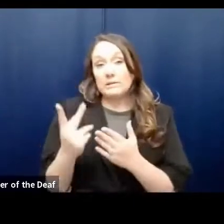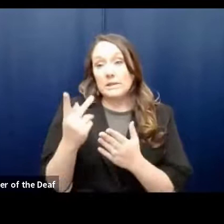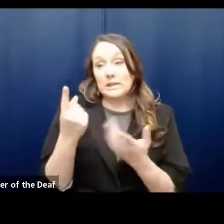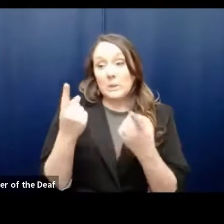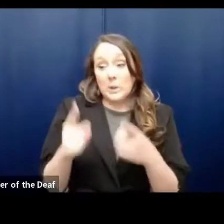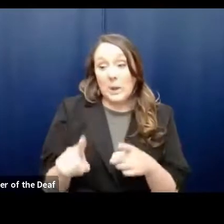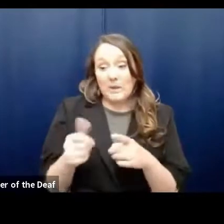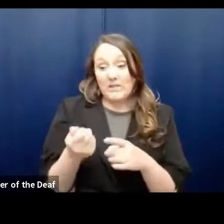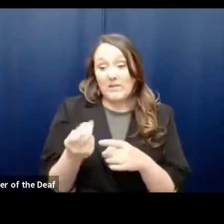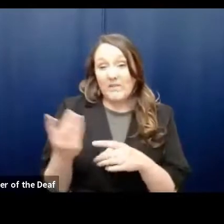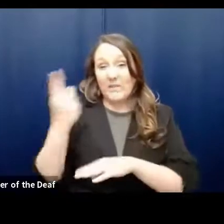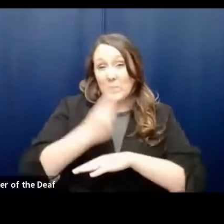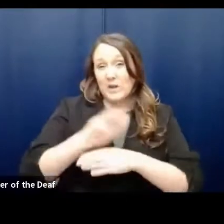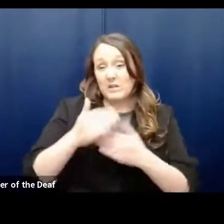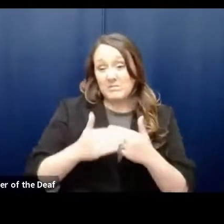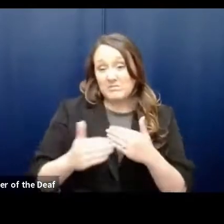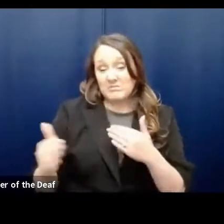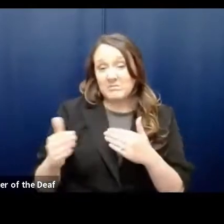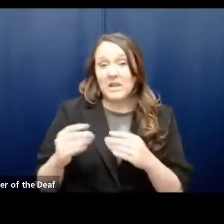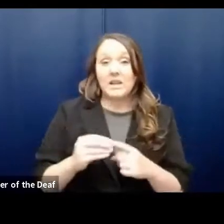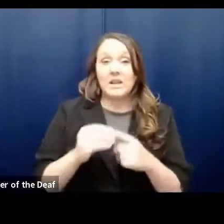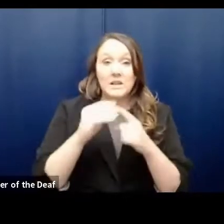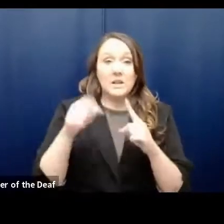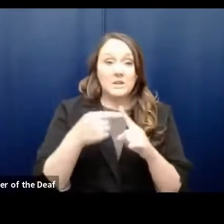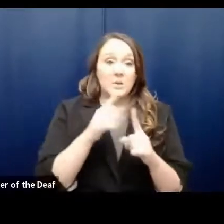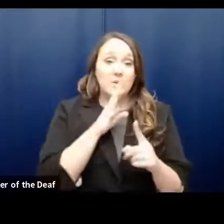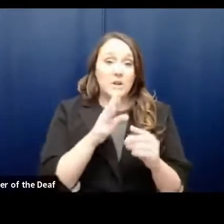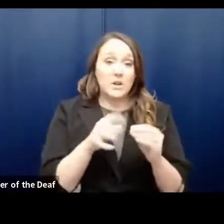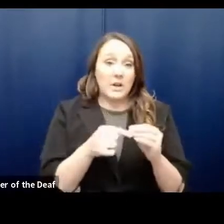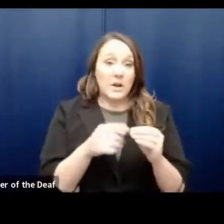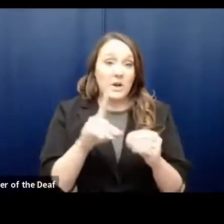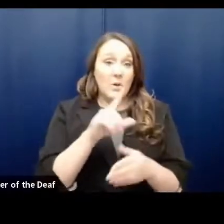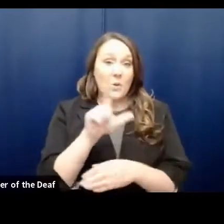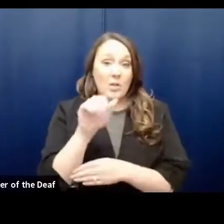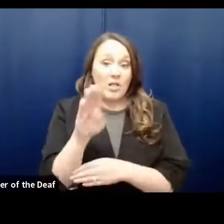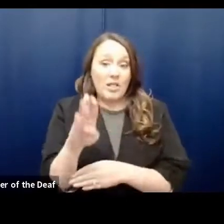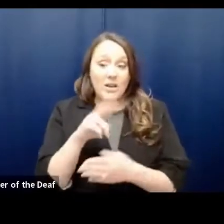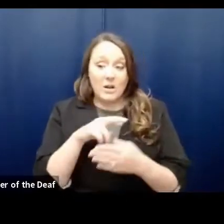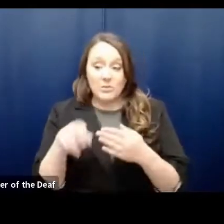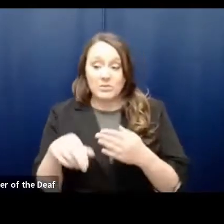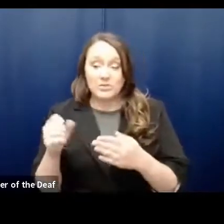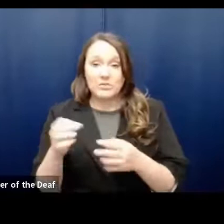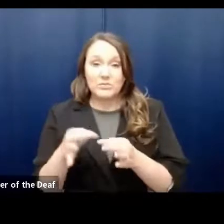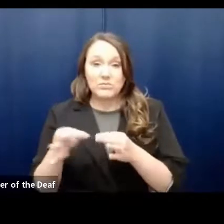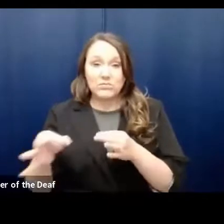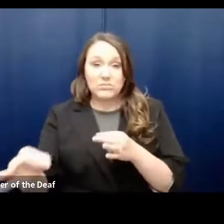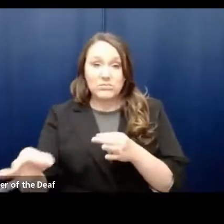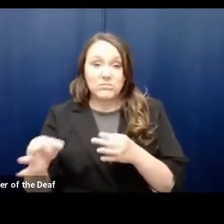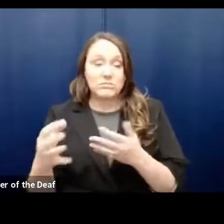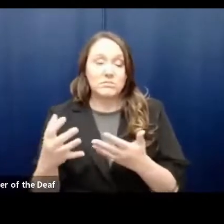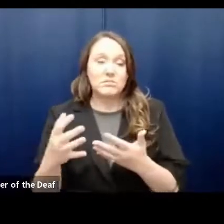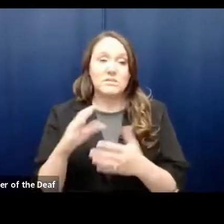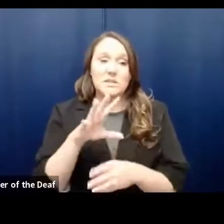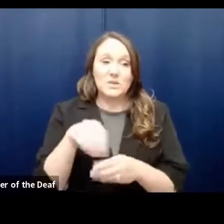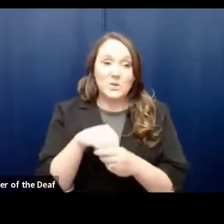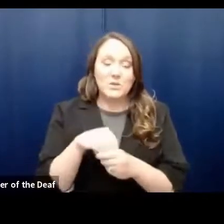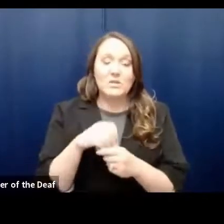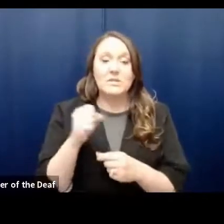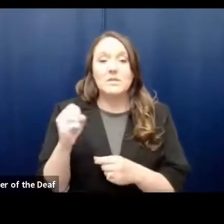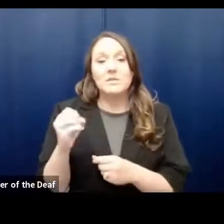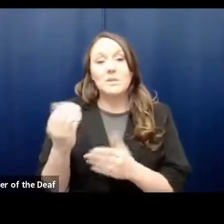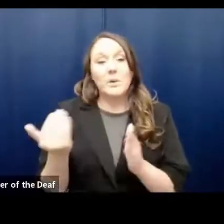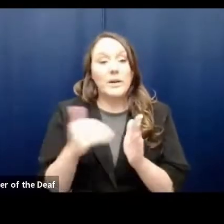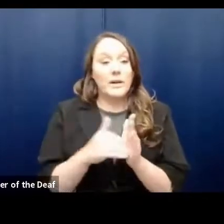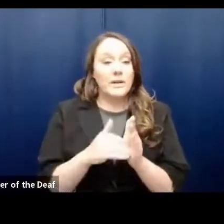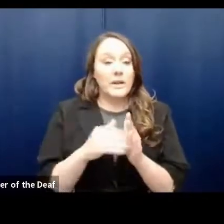few days, especially when we talk about there's lab delays as well. That roll into that. So again, let's